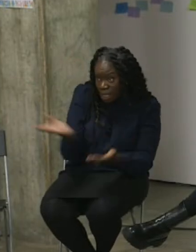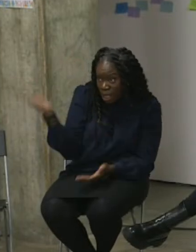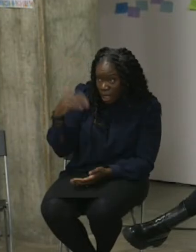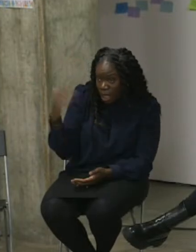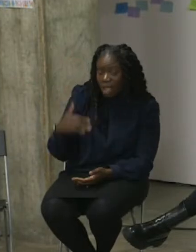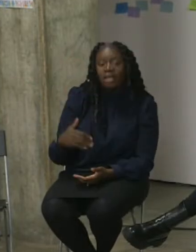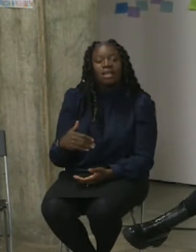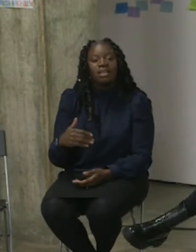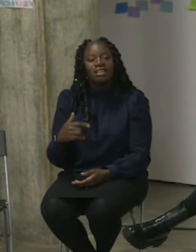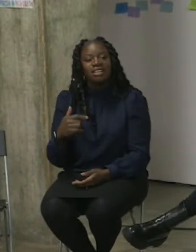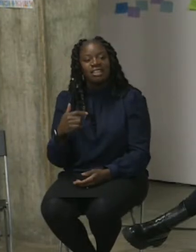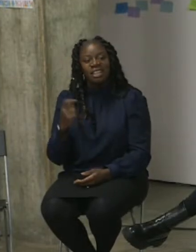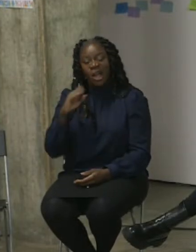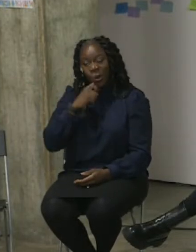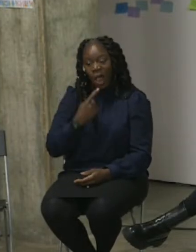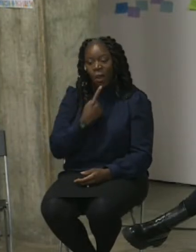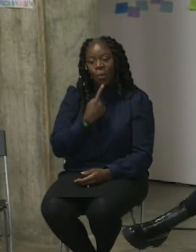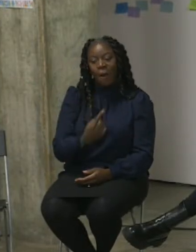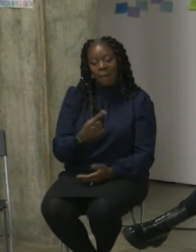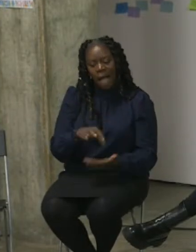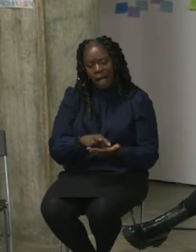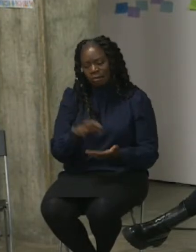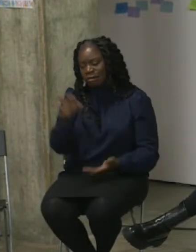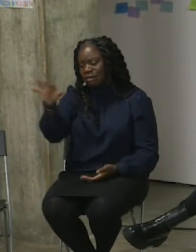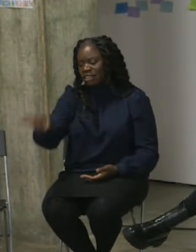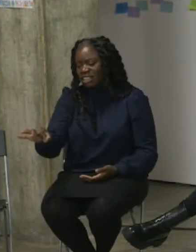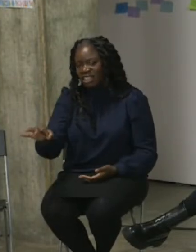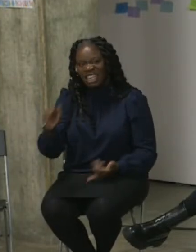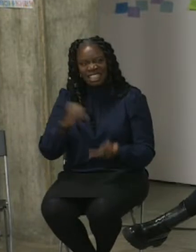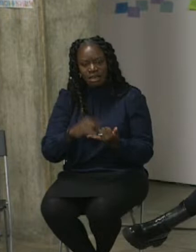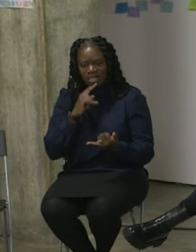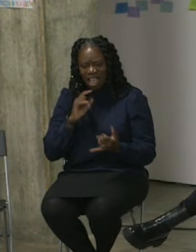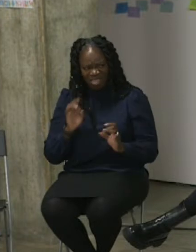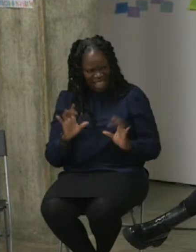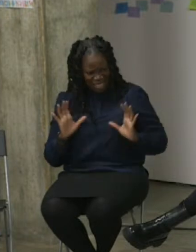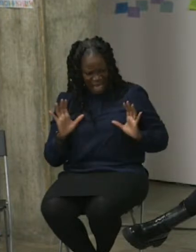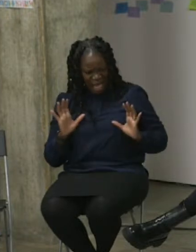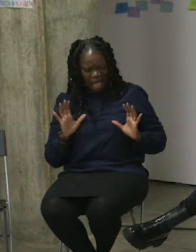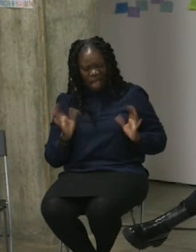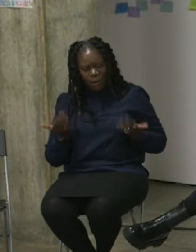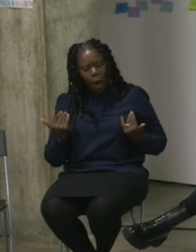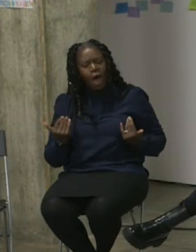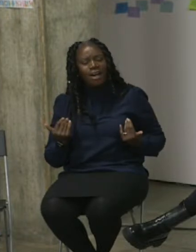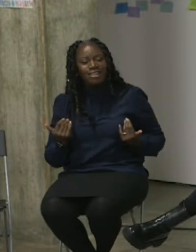And, I'd take a pound out. He said, is that all? He was, yeah.